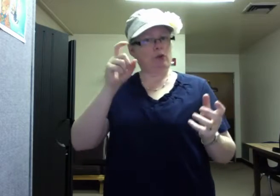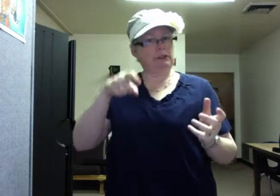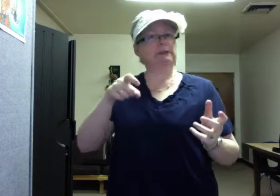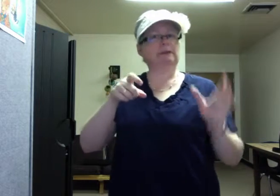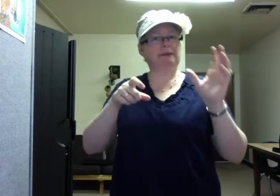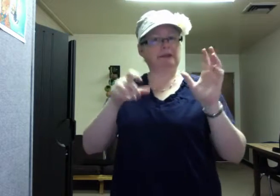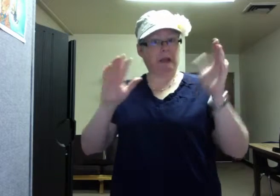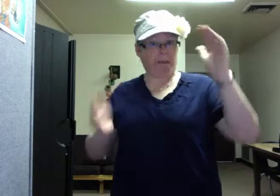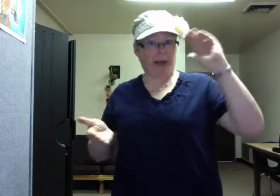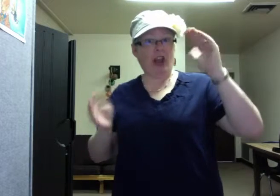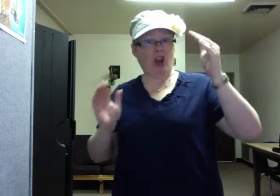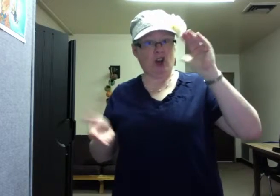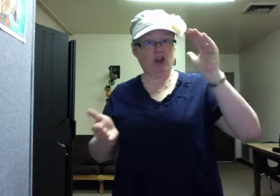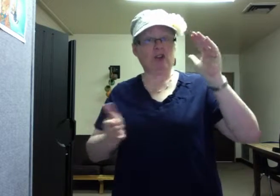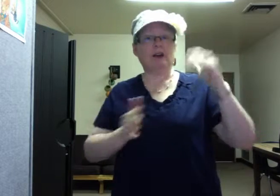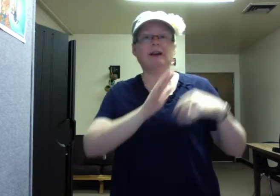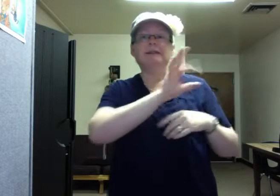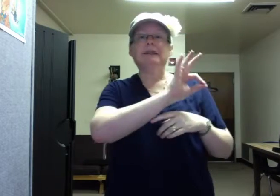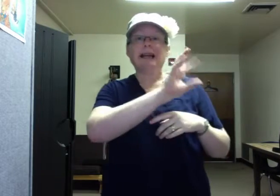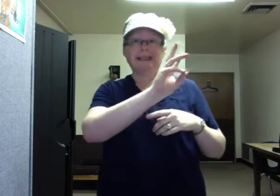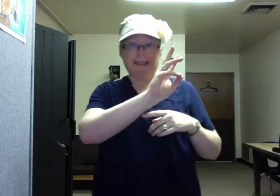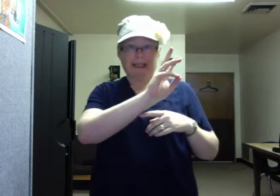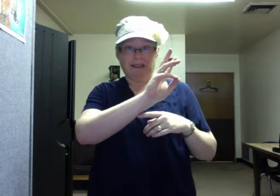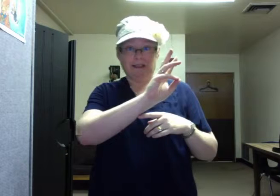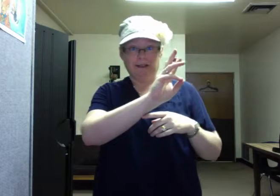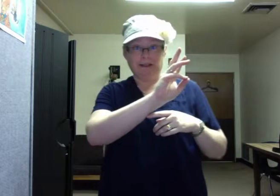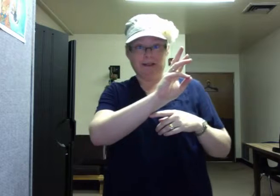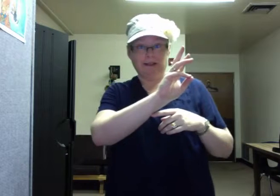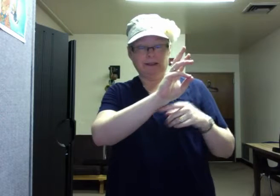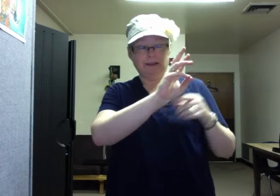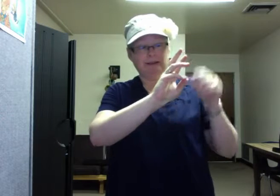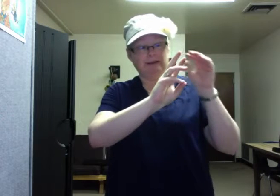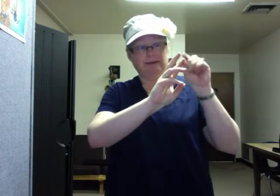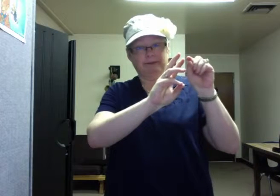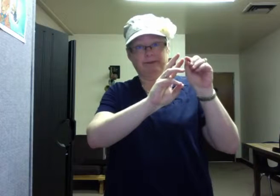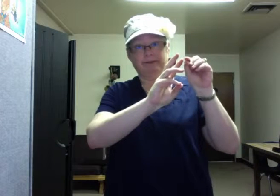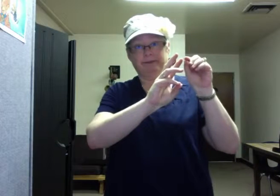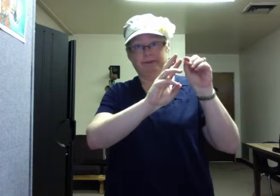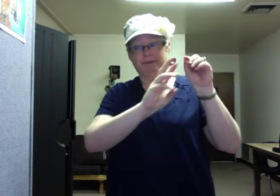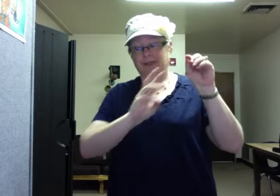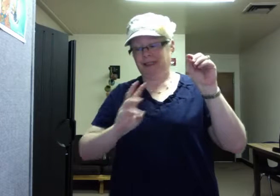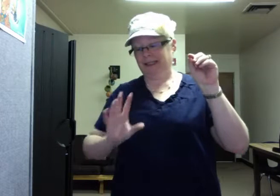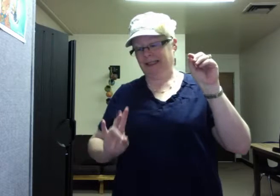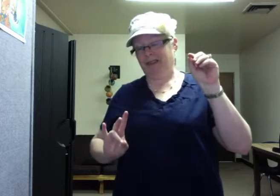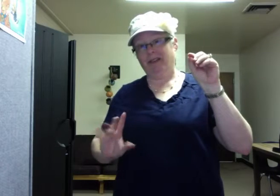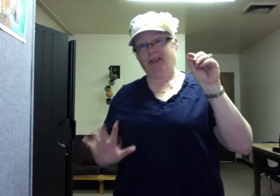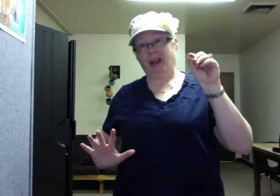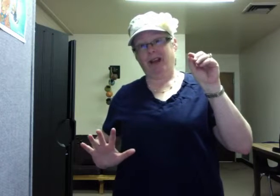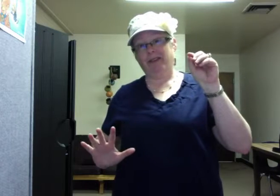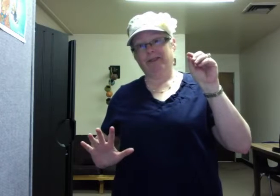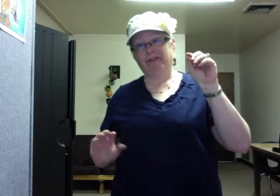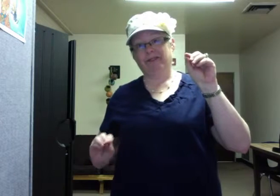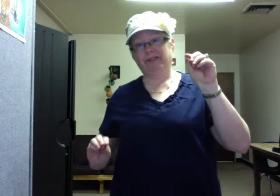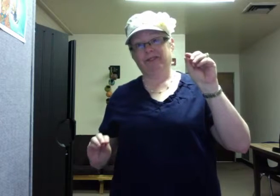We're comparing our whole, which is 96, and we're taking away our